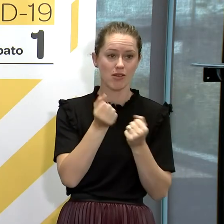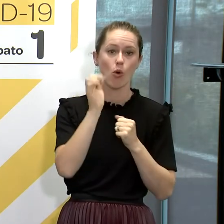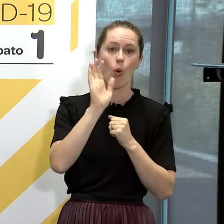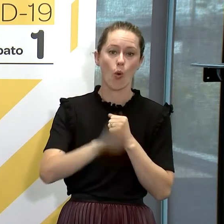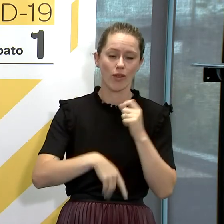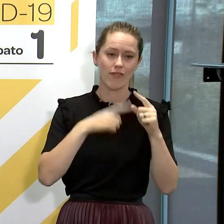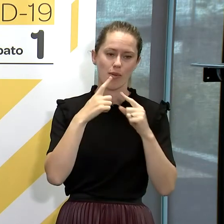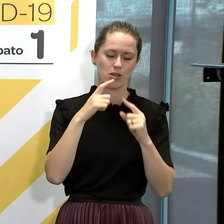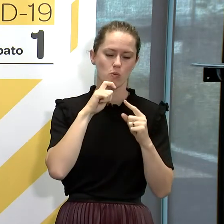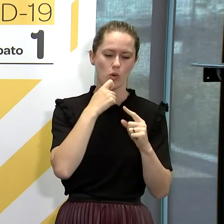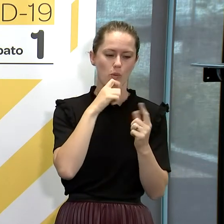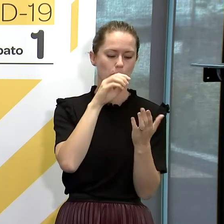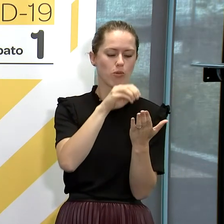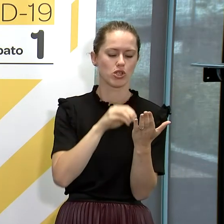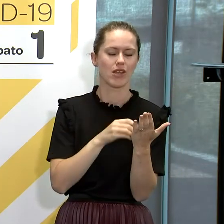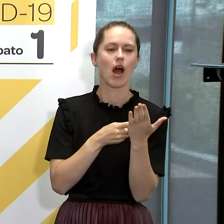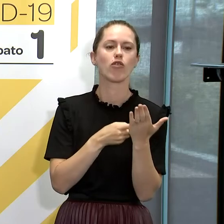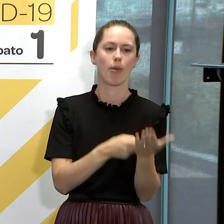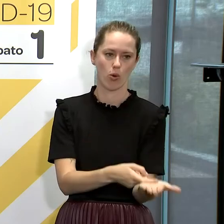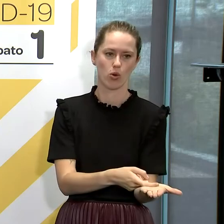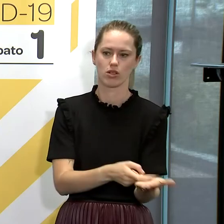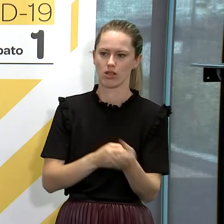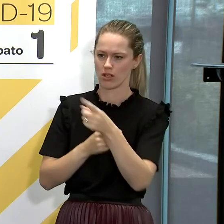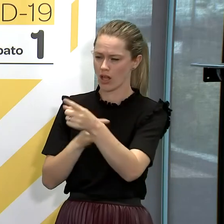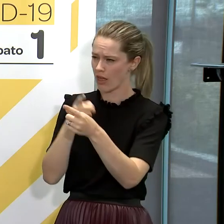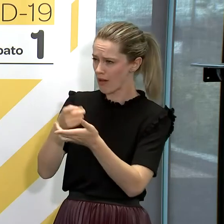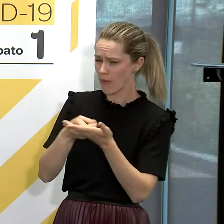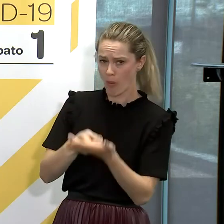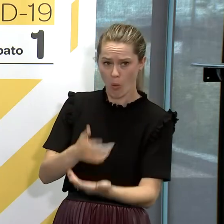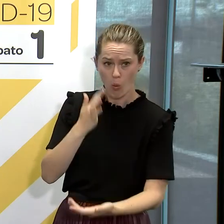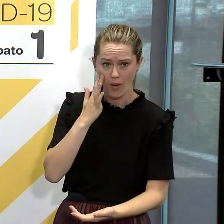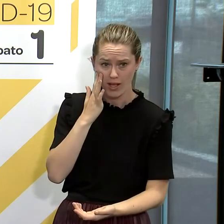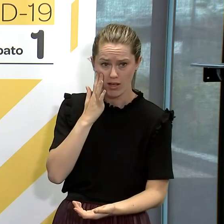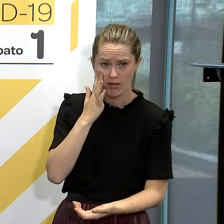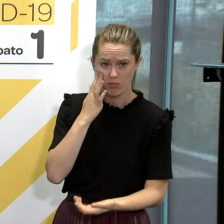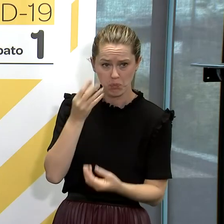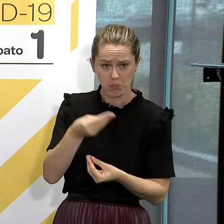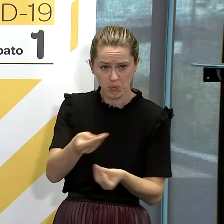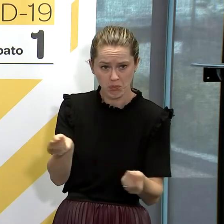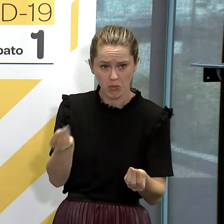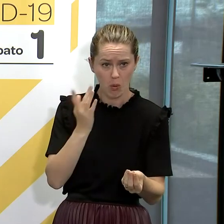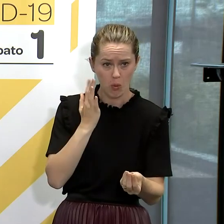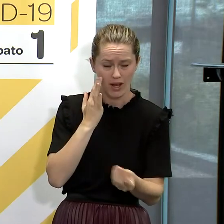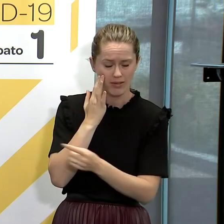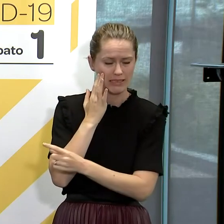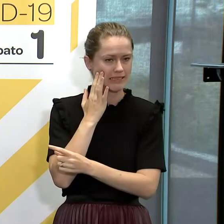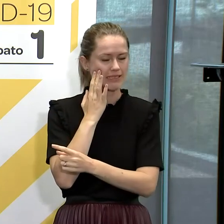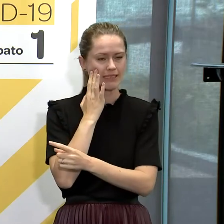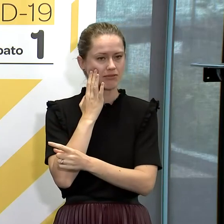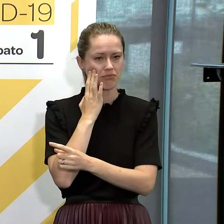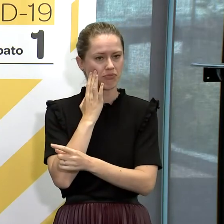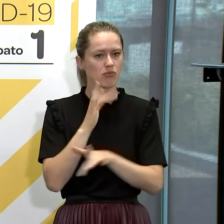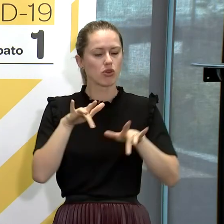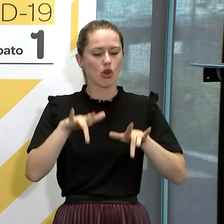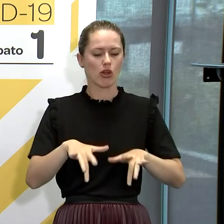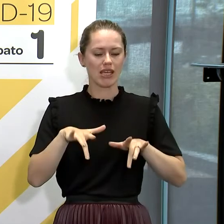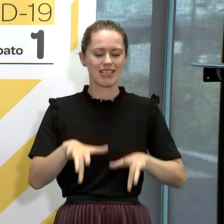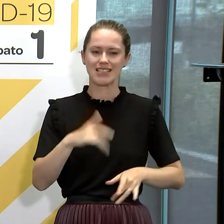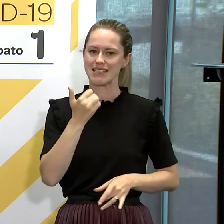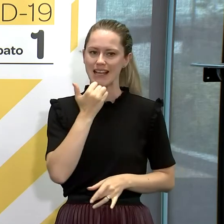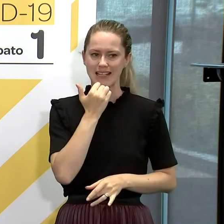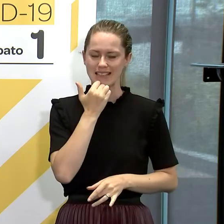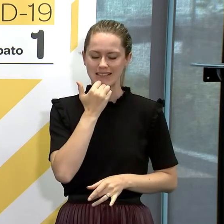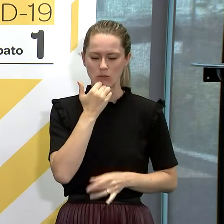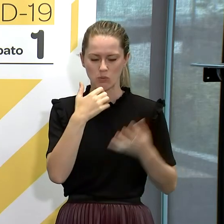we'll be pulling this together into a report. When will that come out, that report? Do you know? I can't give you a final date for that